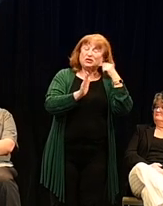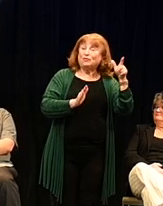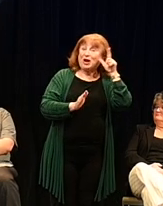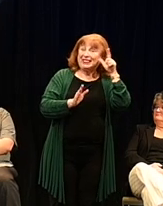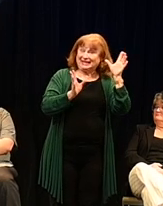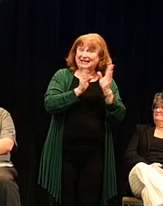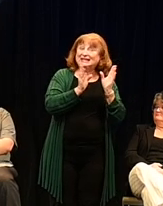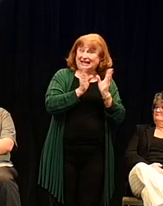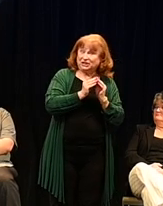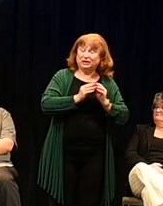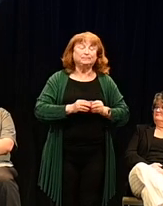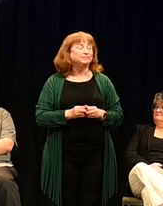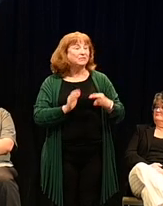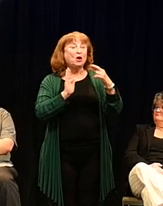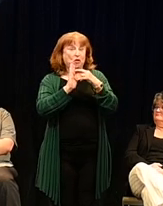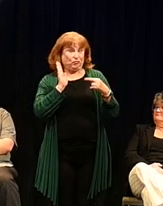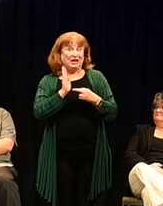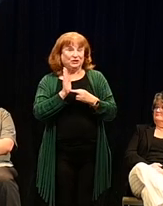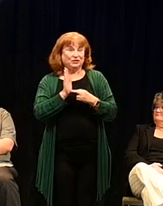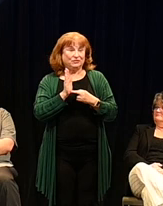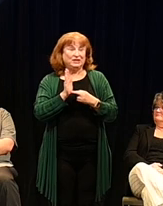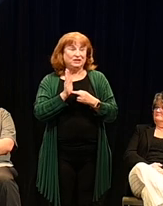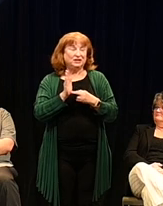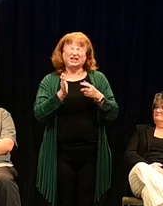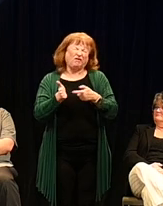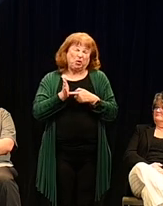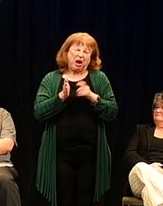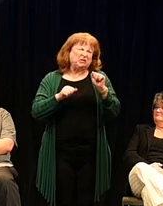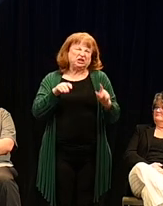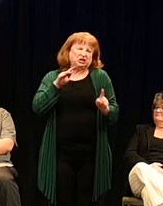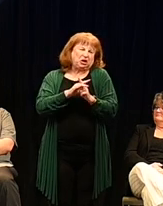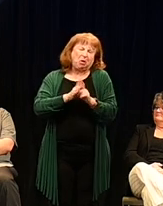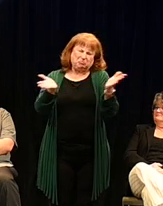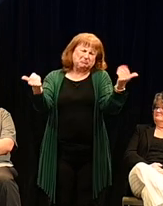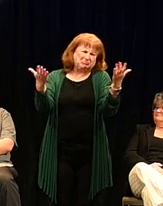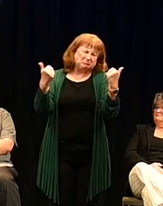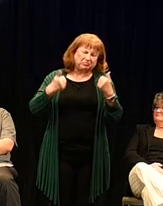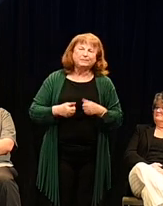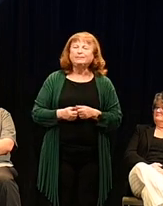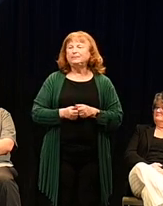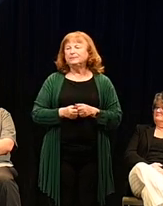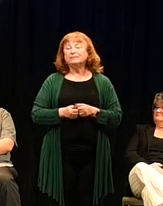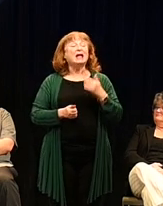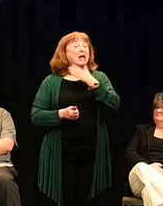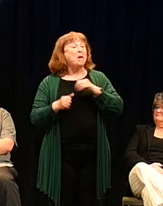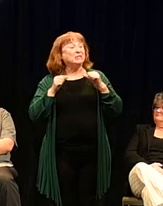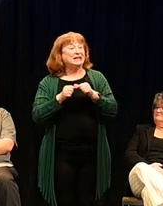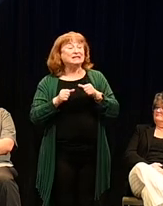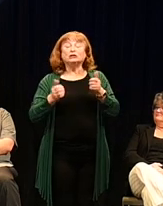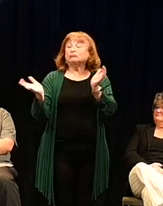those listening sessions. Registration not required. Just show up. You're welcome. Please